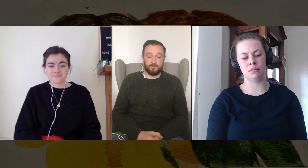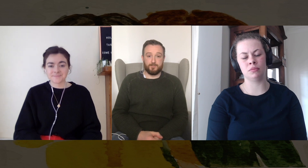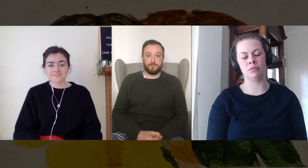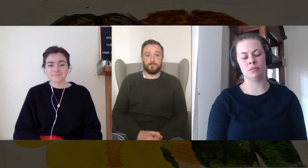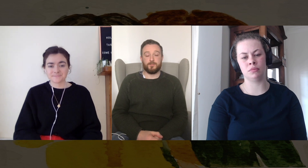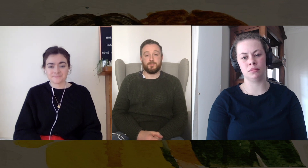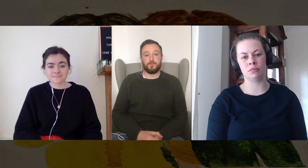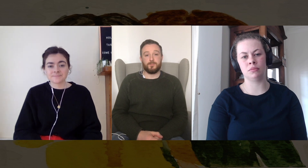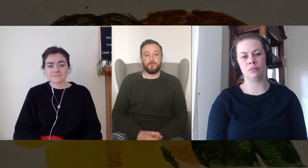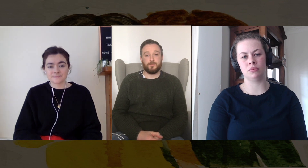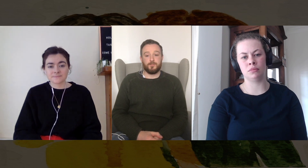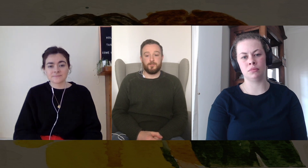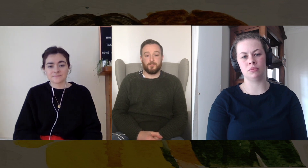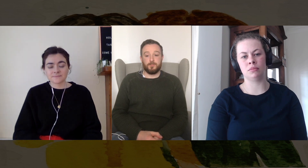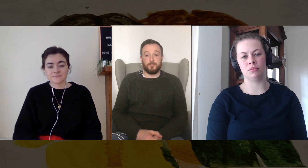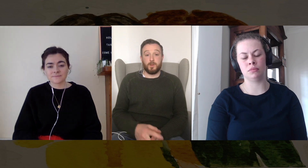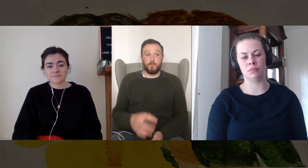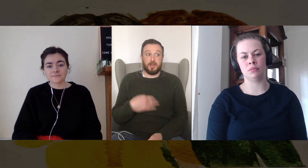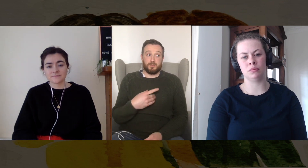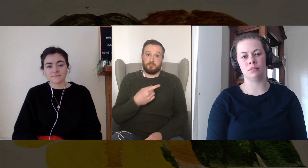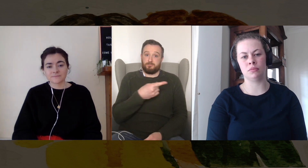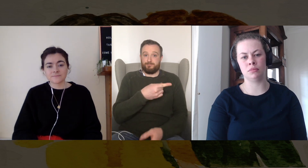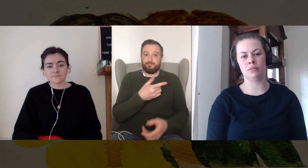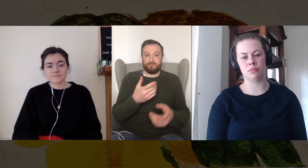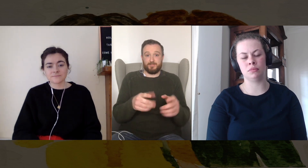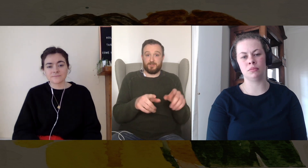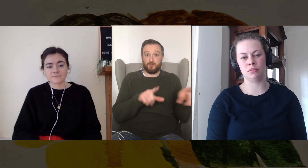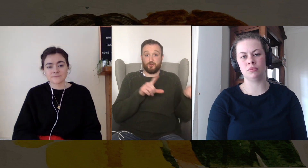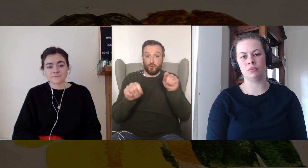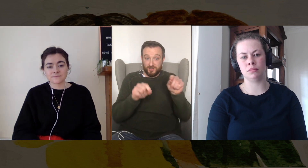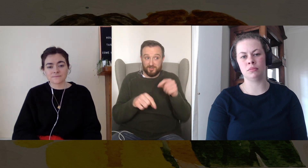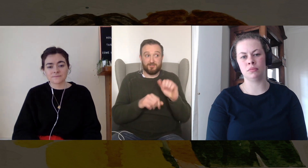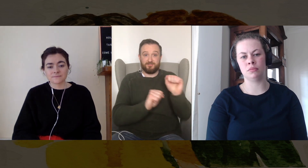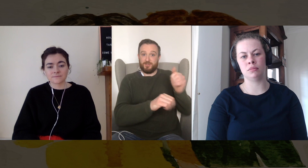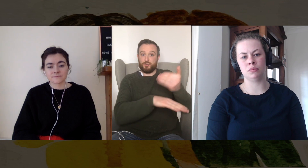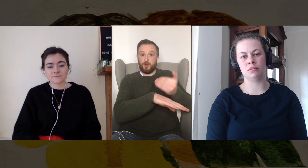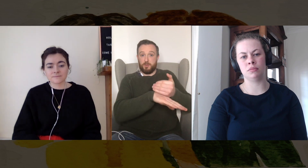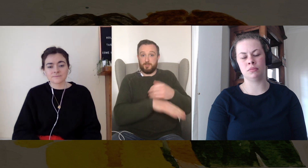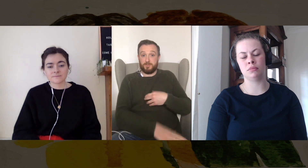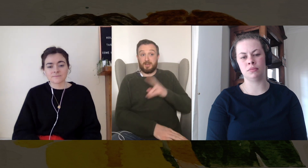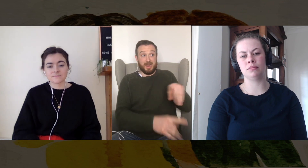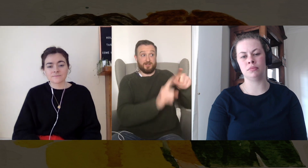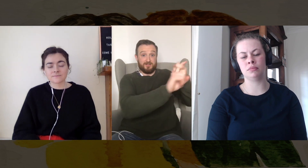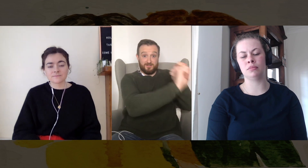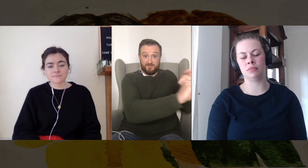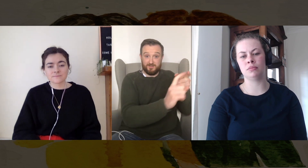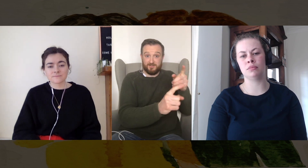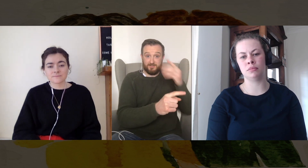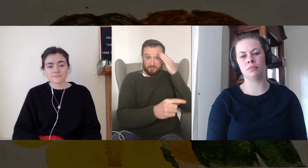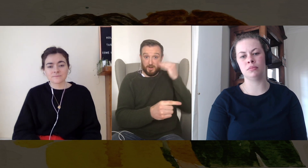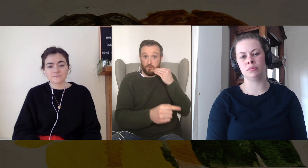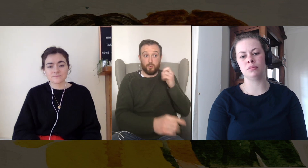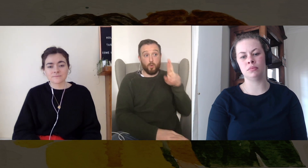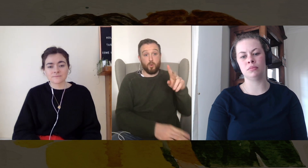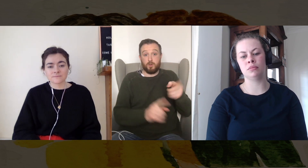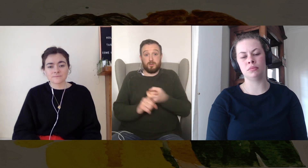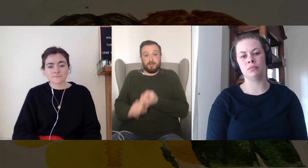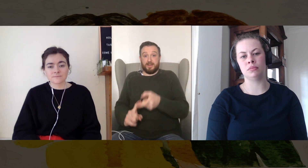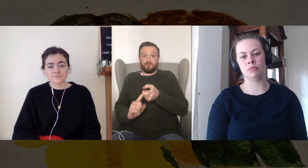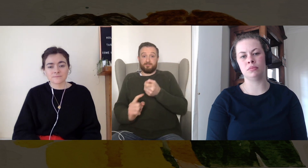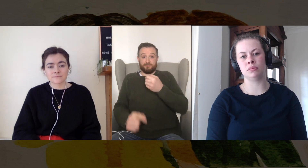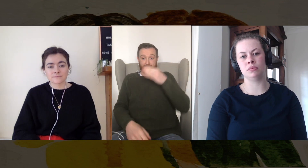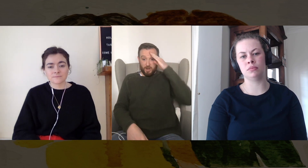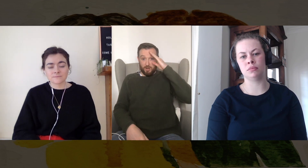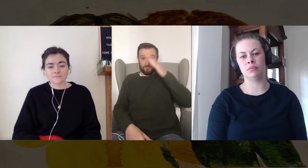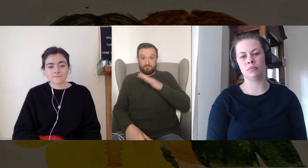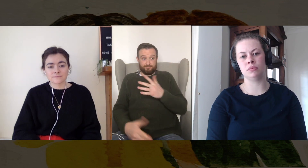forth, but the truth is that the environment that he's currently in isn't the most suitable for his self-care and him looking after